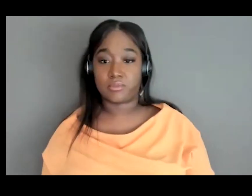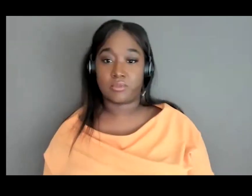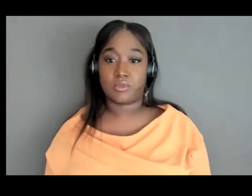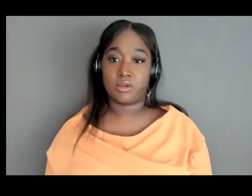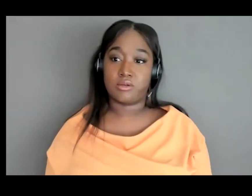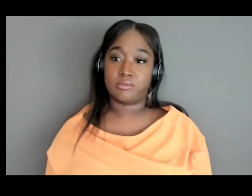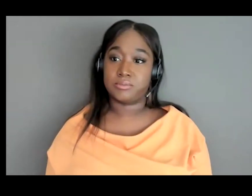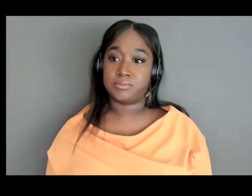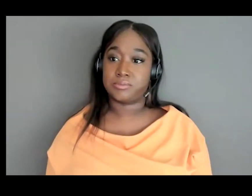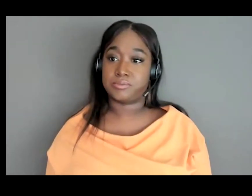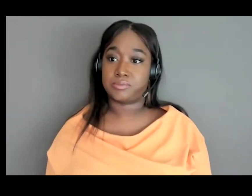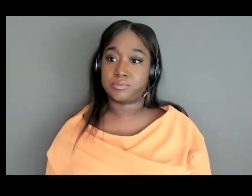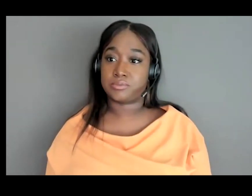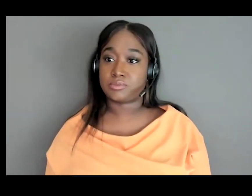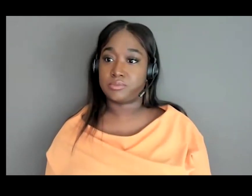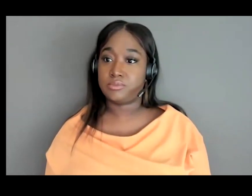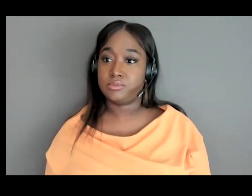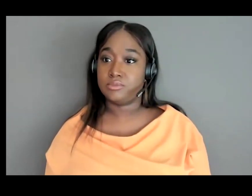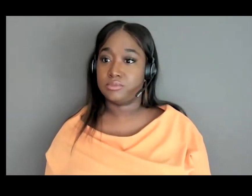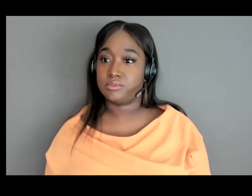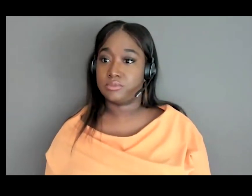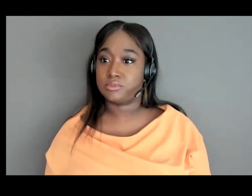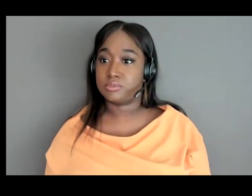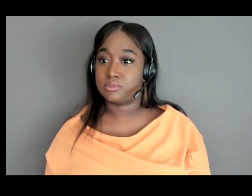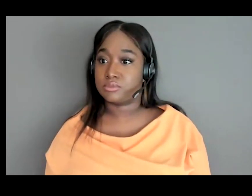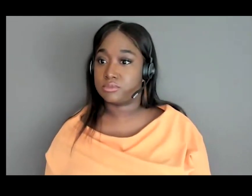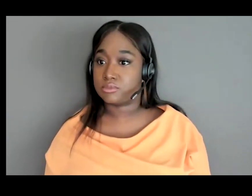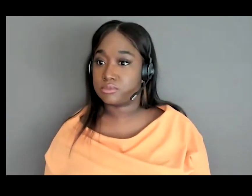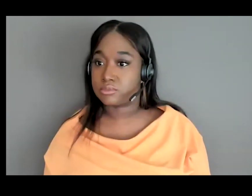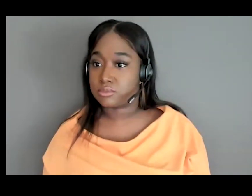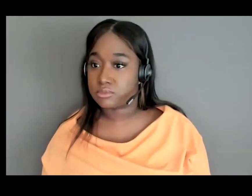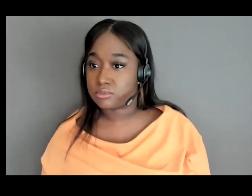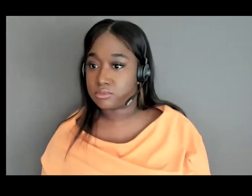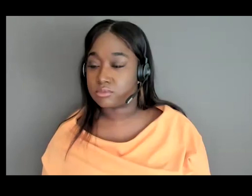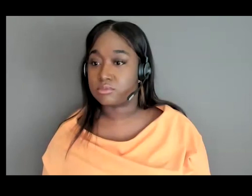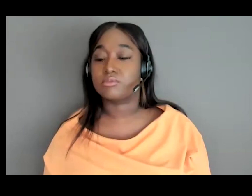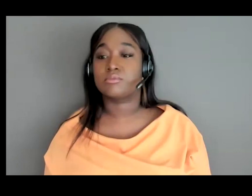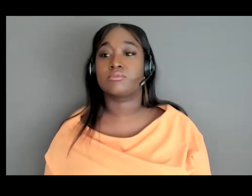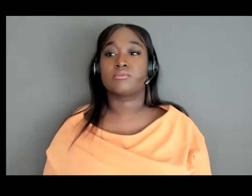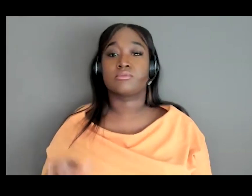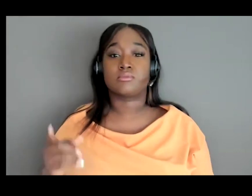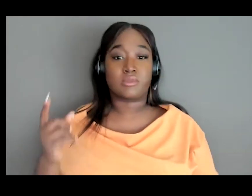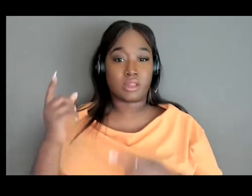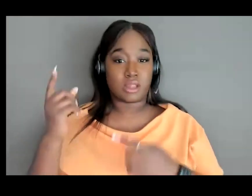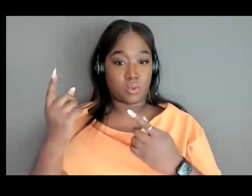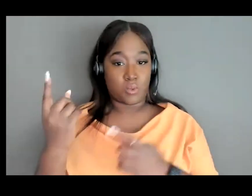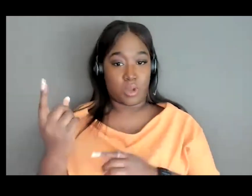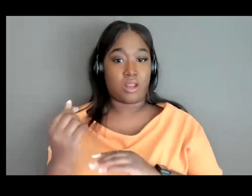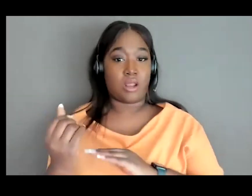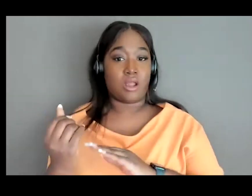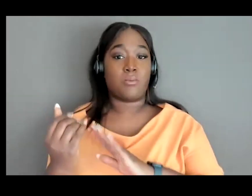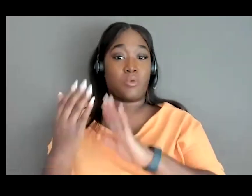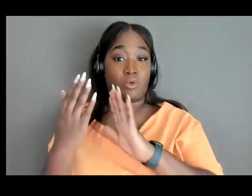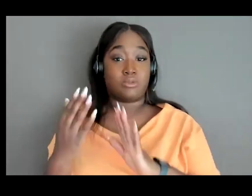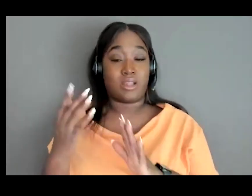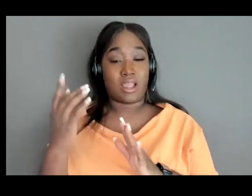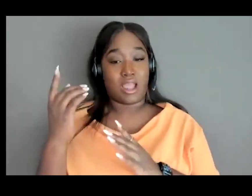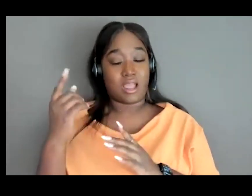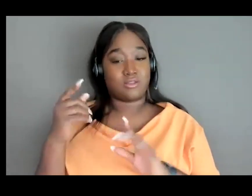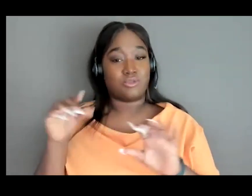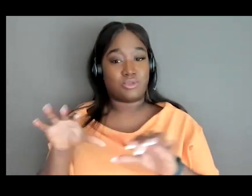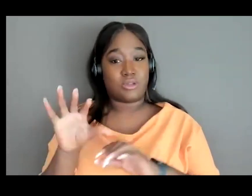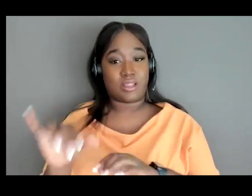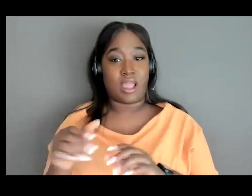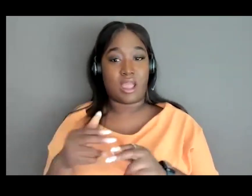access in general. How do we do that? Today I'm going to be talking about an approach to doing so that I call the